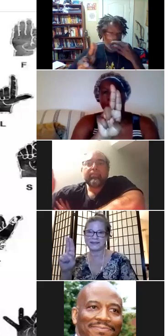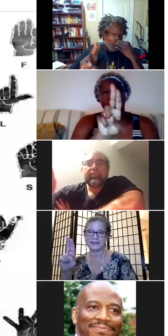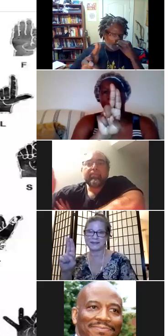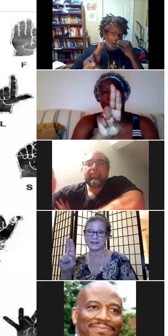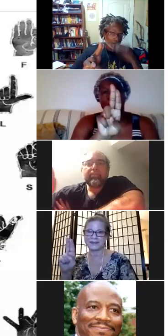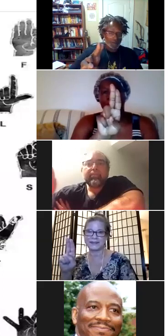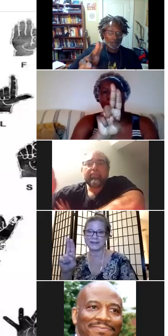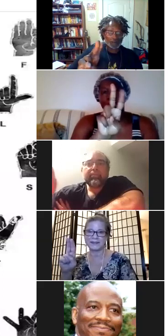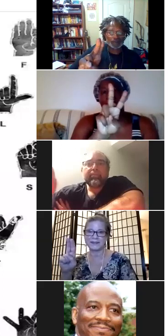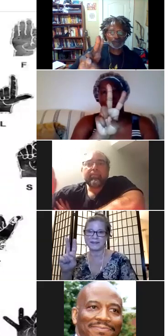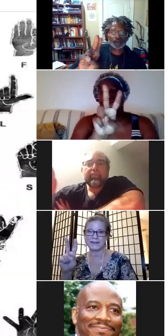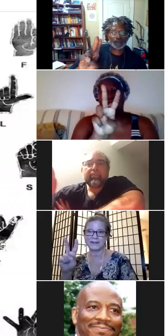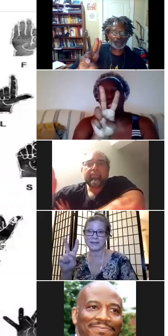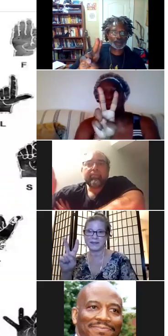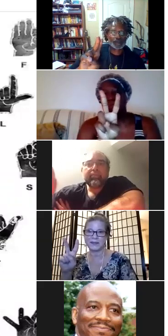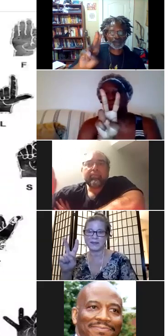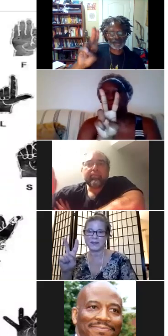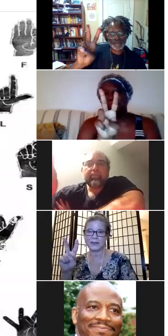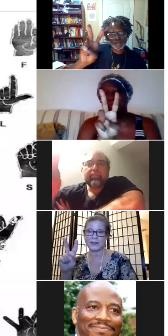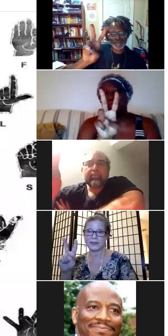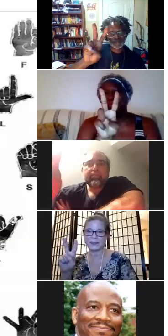And V, you just separate them.